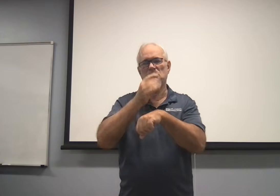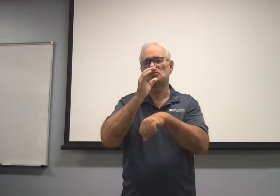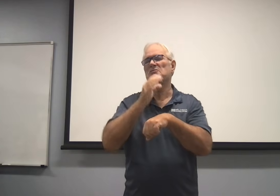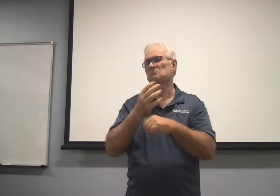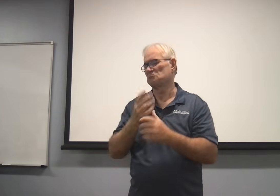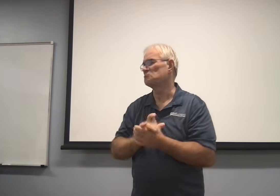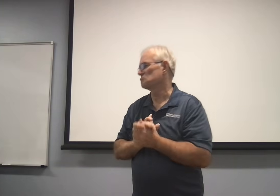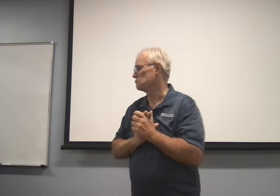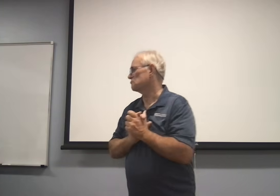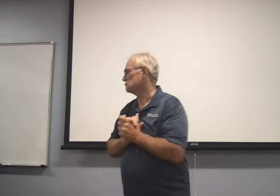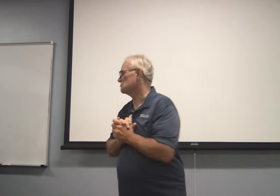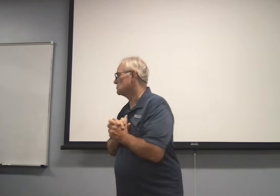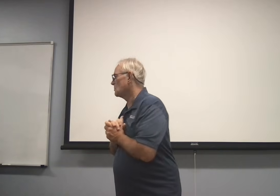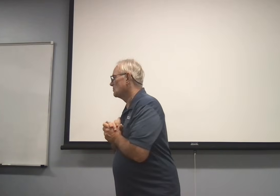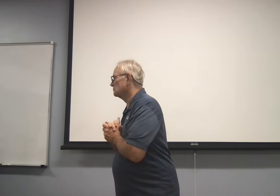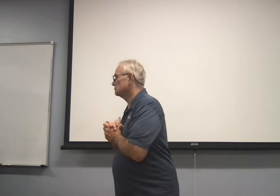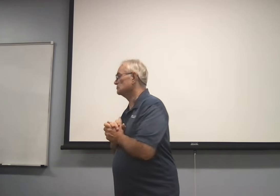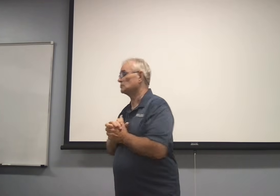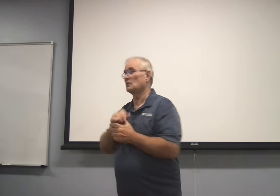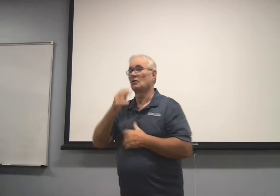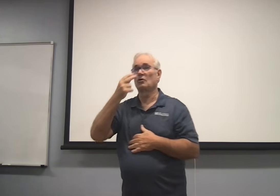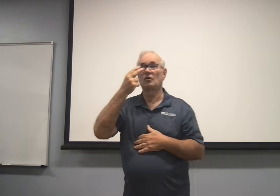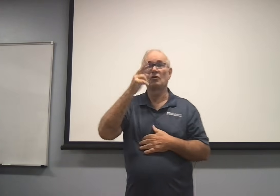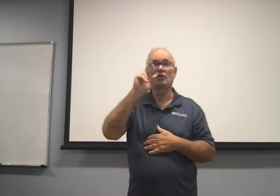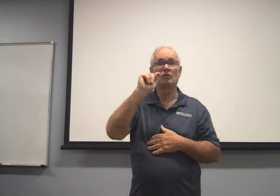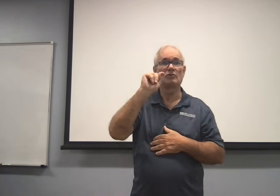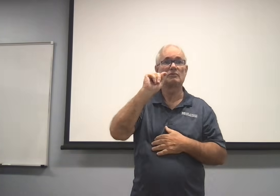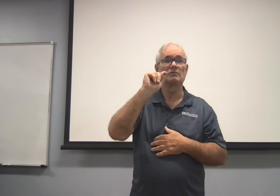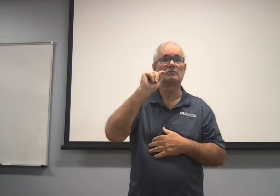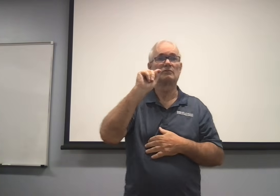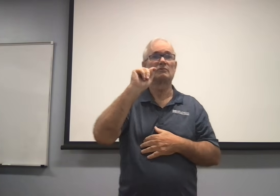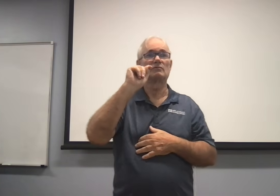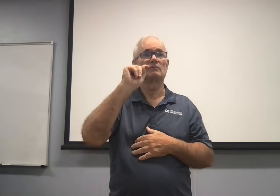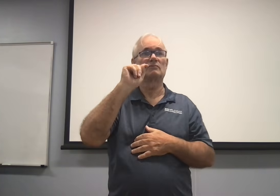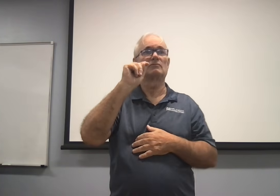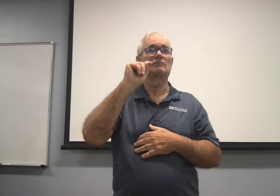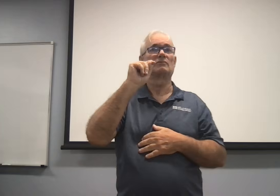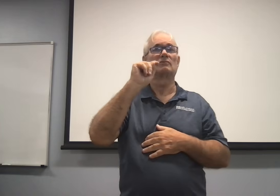the finger pointer, pinky handshake, and put it on your wrist.